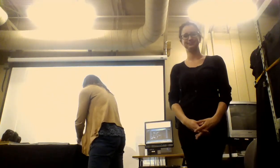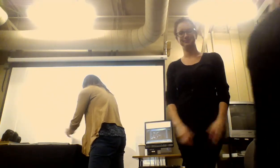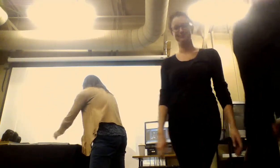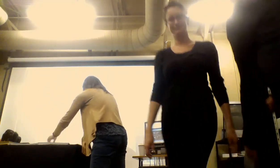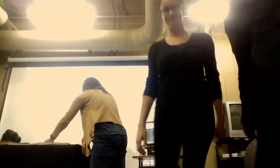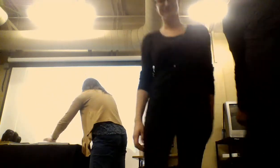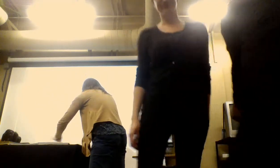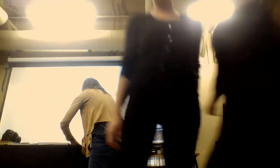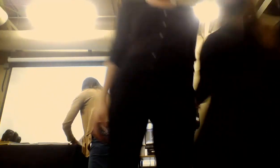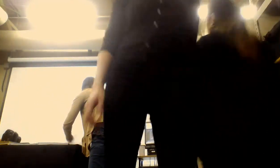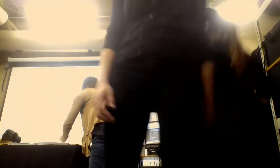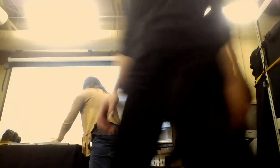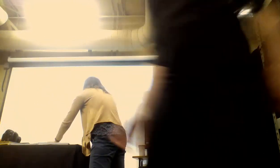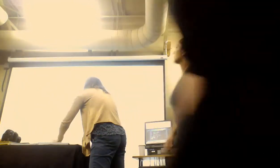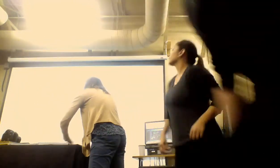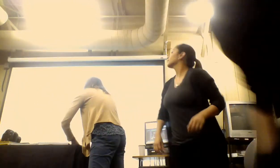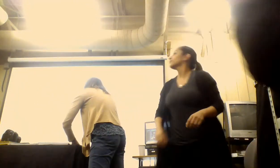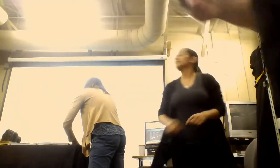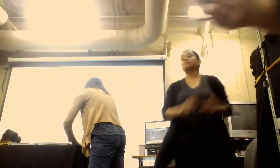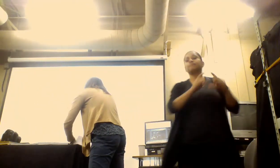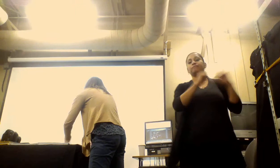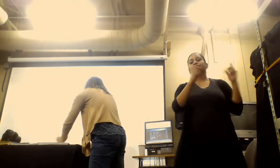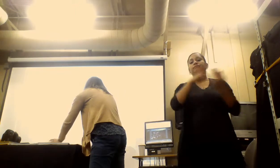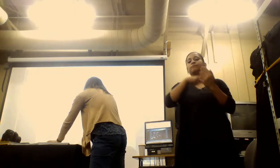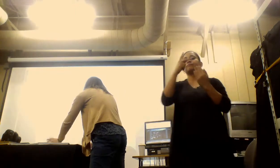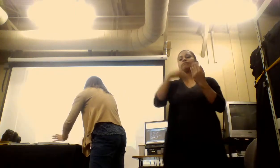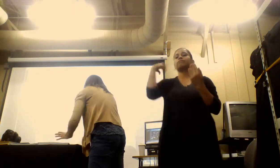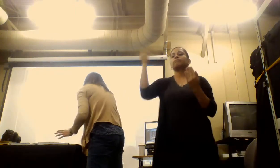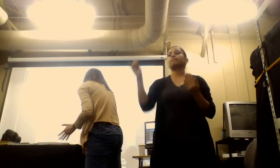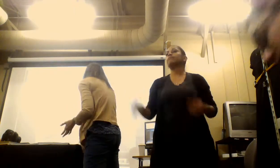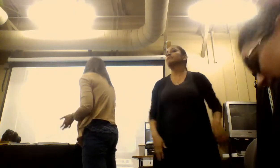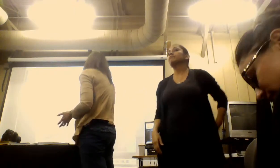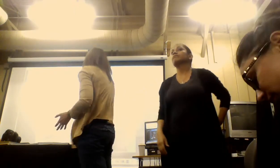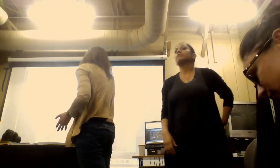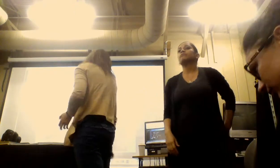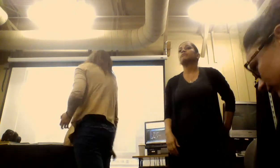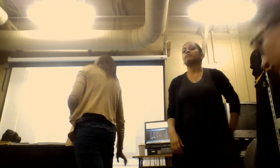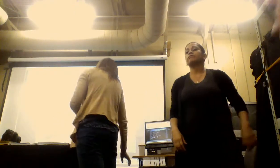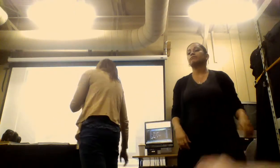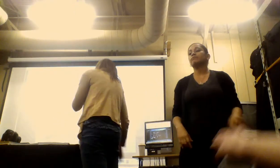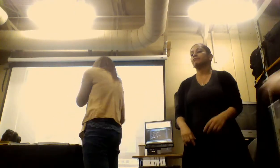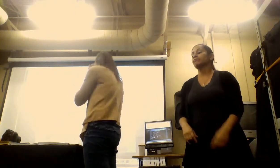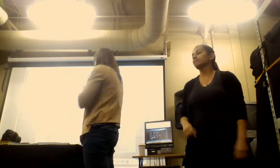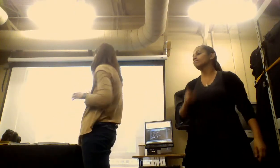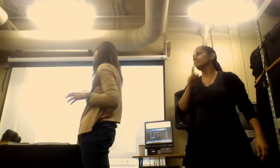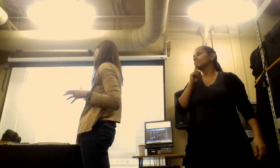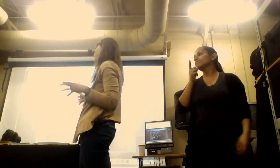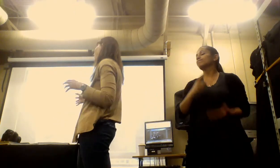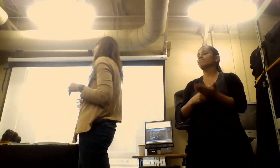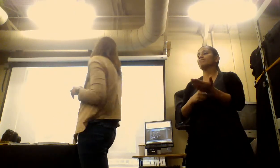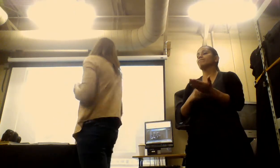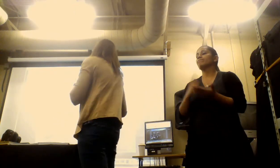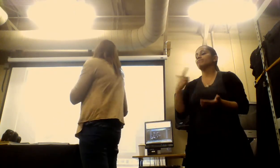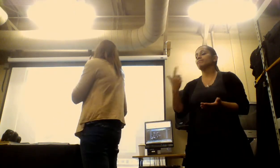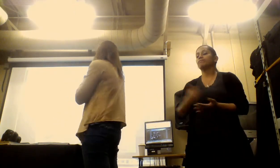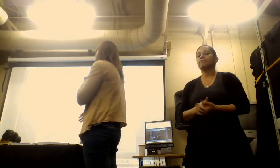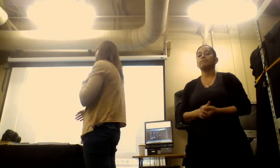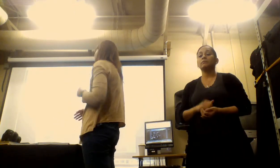slideshow programs out there. And then of course there's also printing. We're going to talk about that. So that's